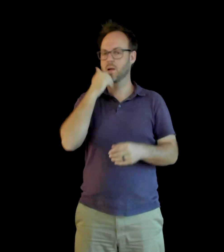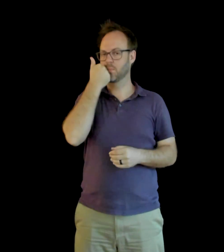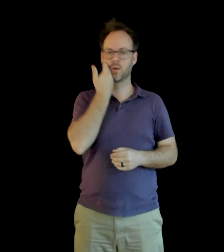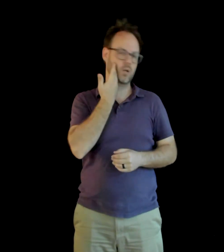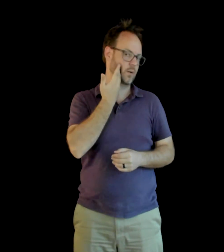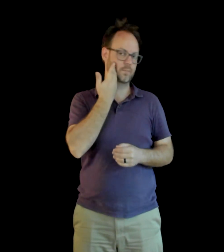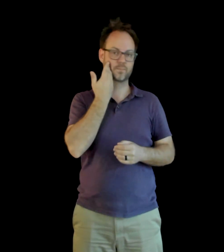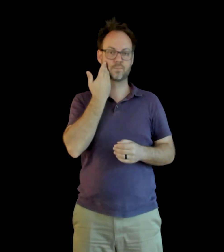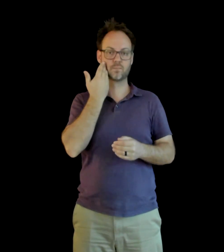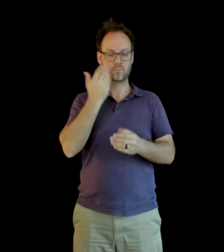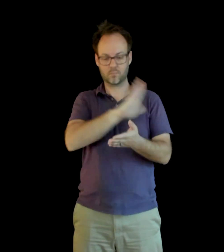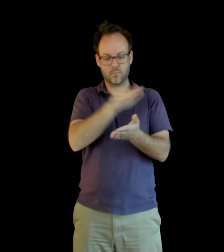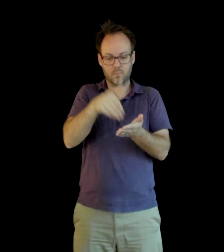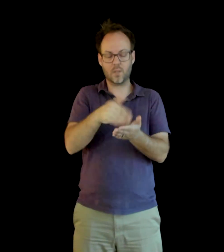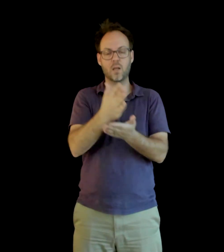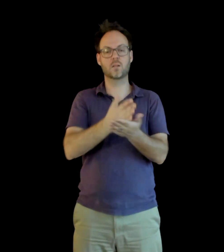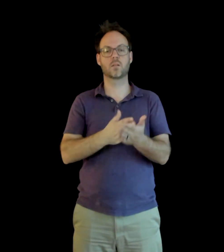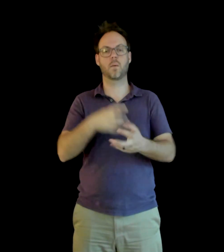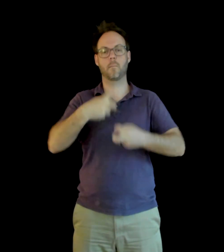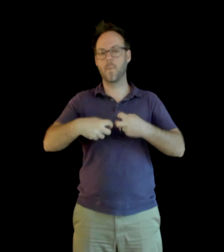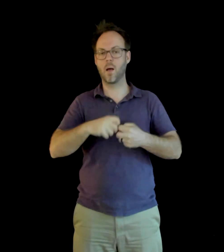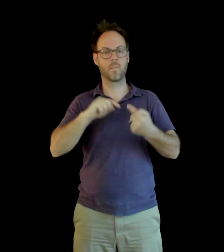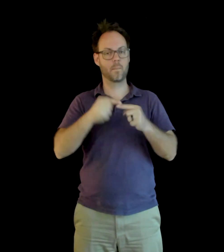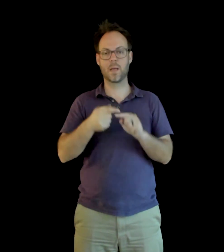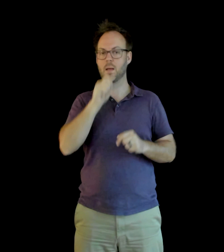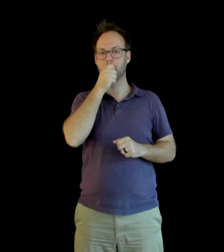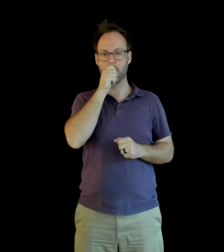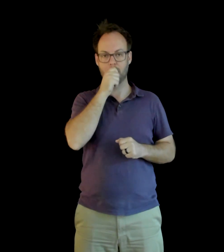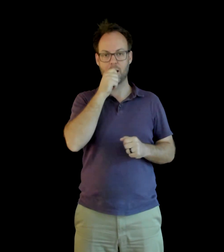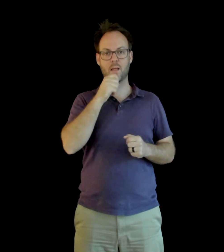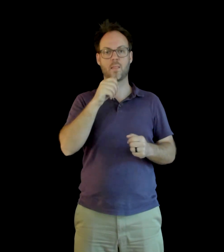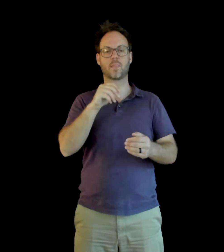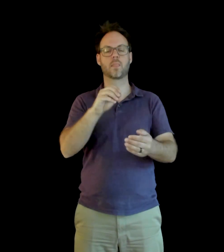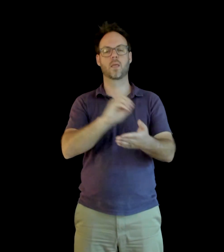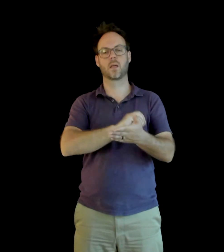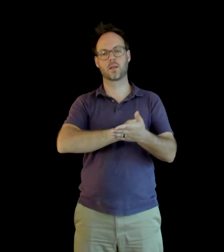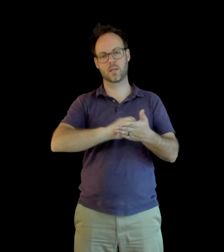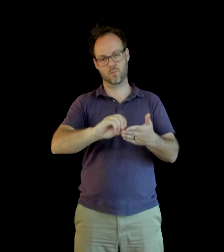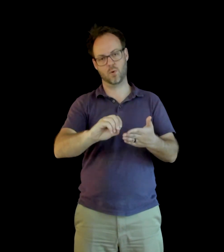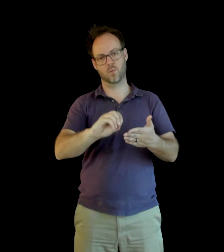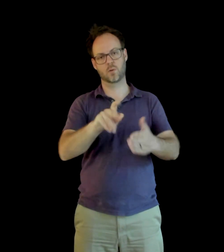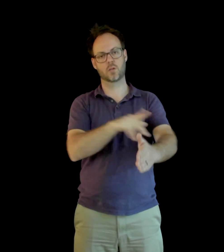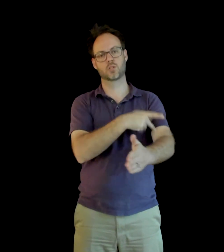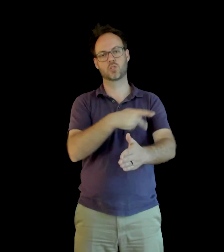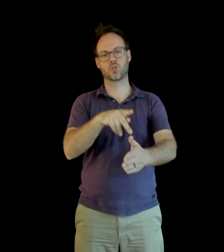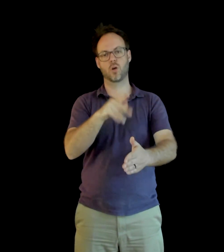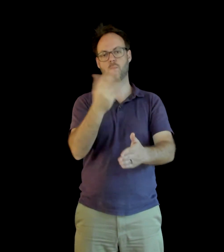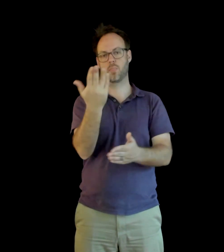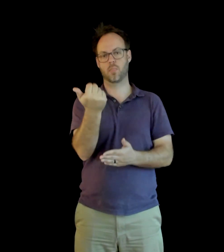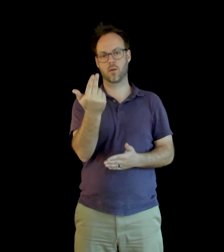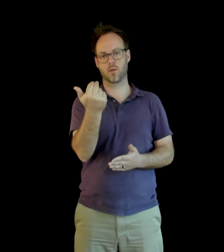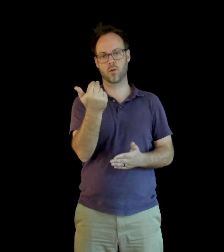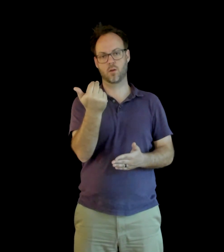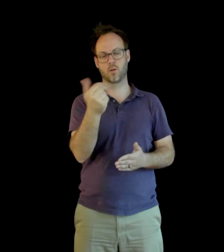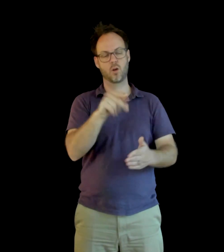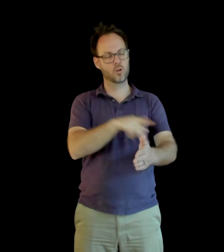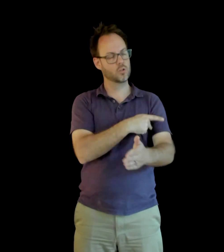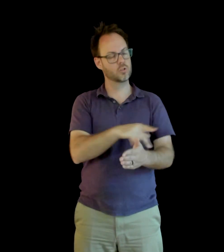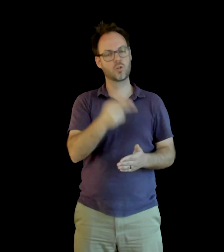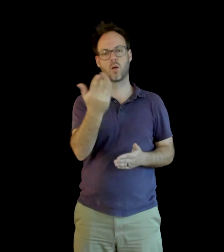It was during some unknown problem, pain, or suffering that King David wrote Psalm 13. Psalm